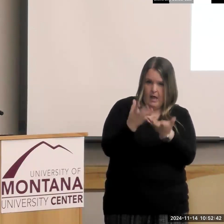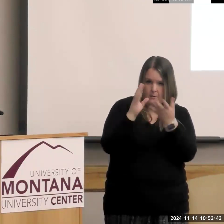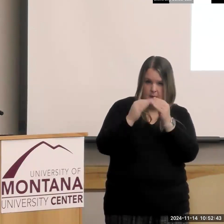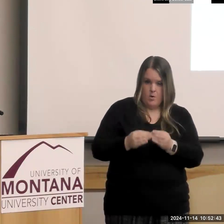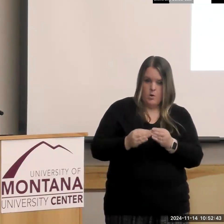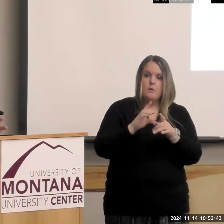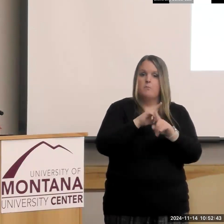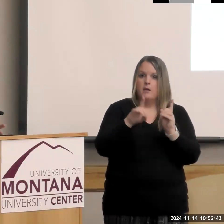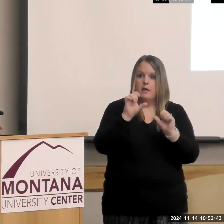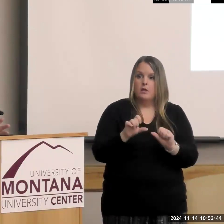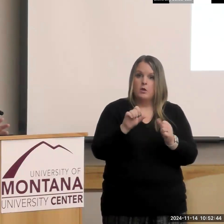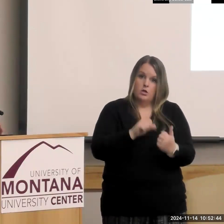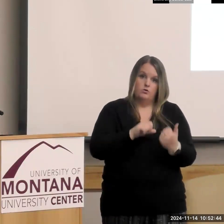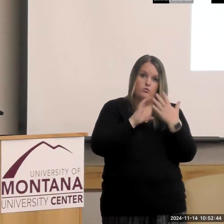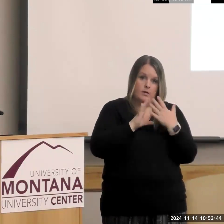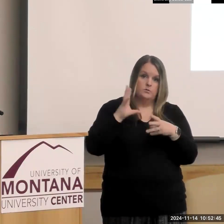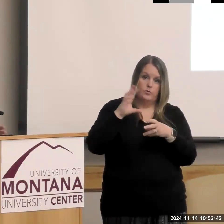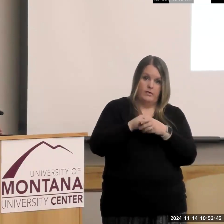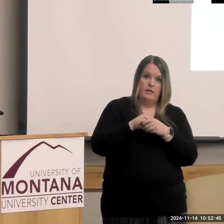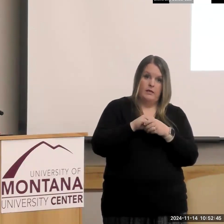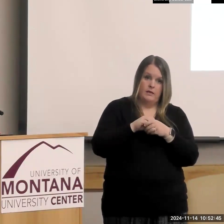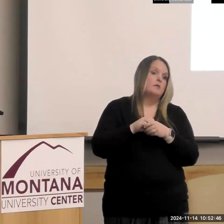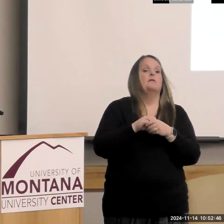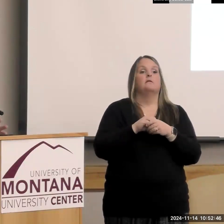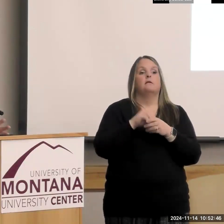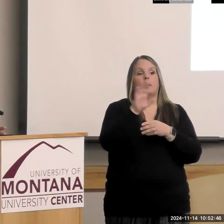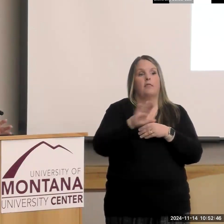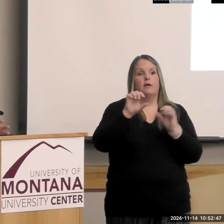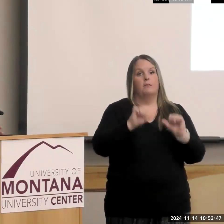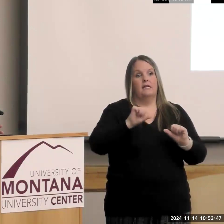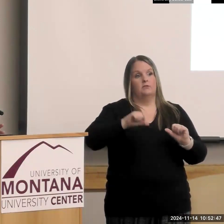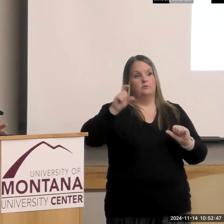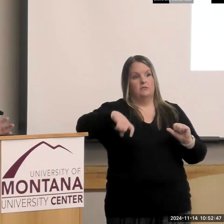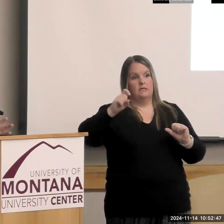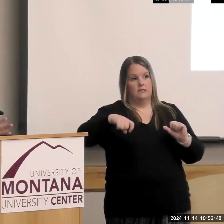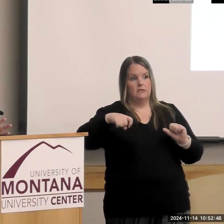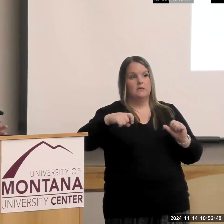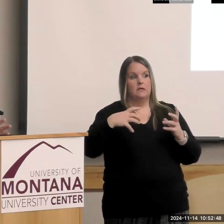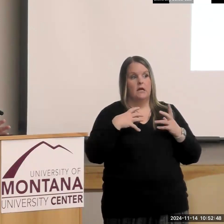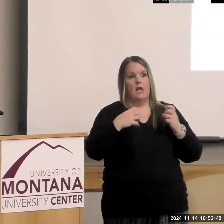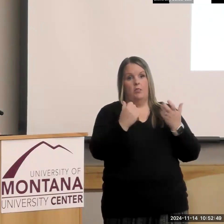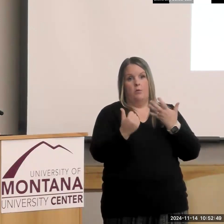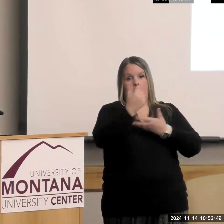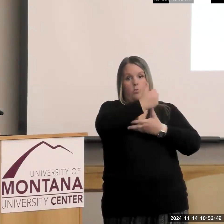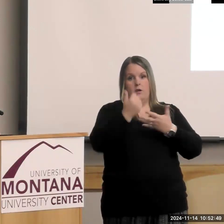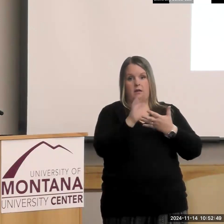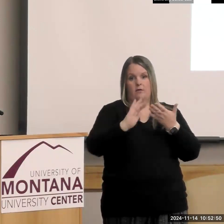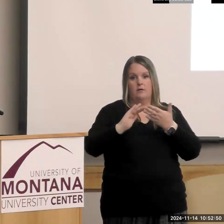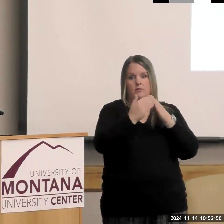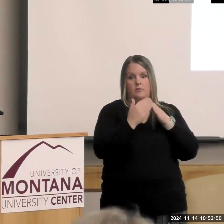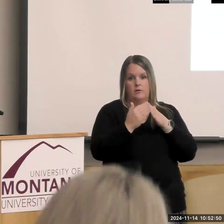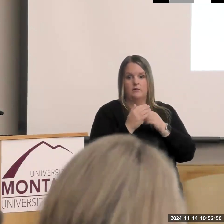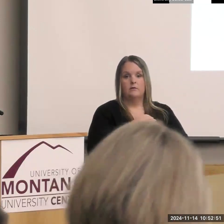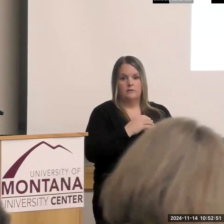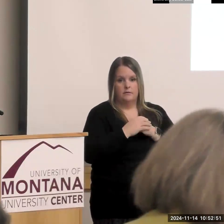could address it in their, as a potential need, health priority in their community. 2